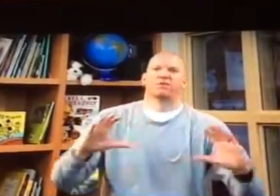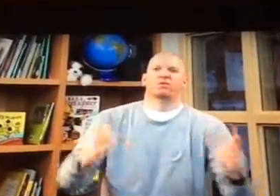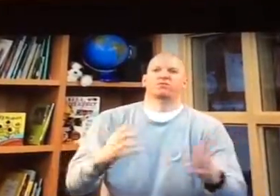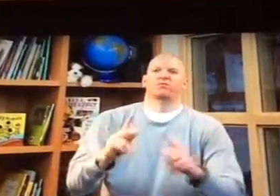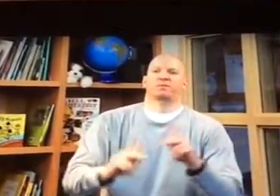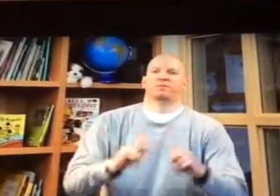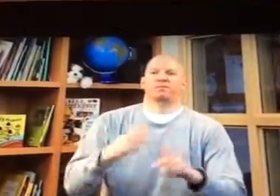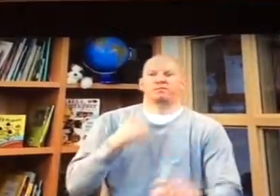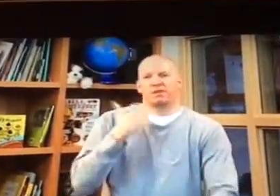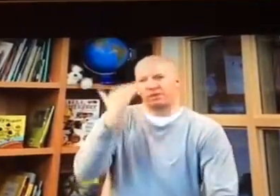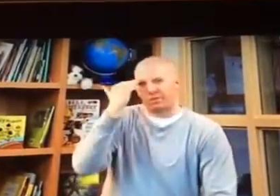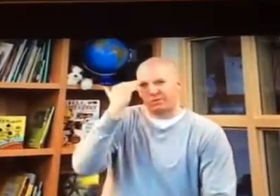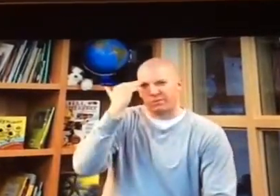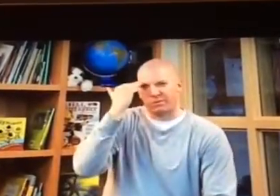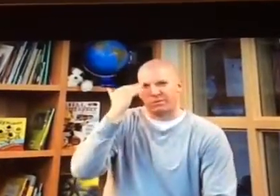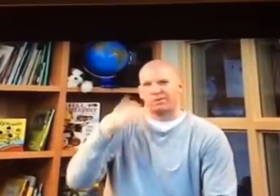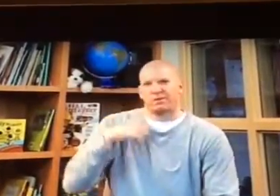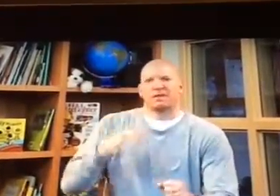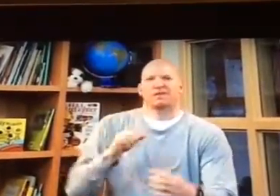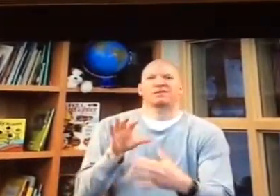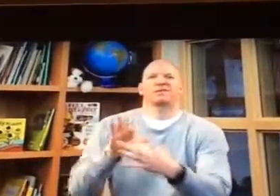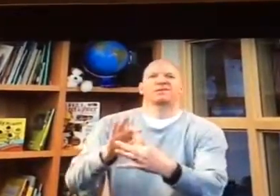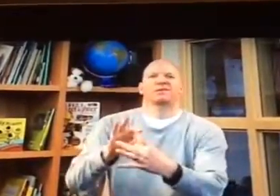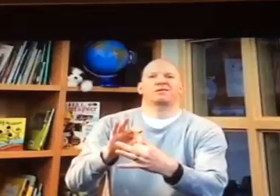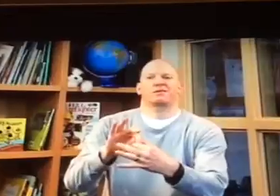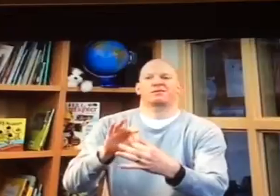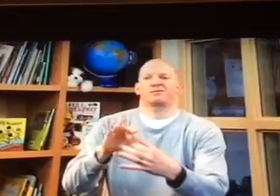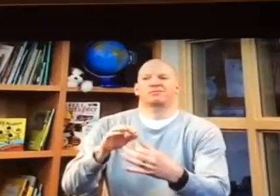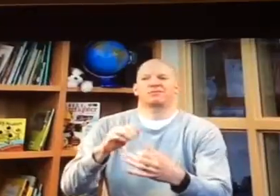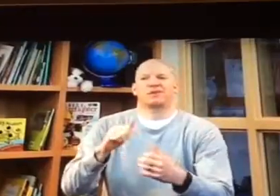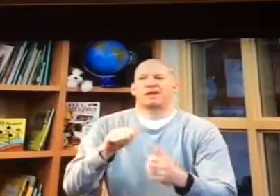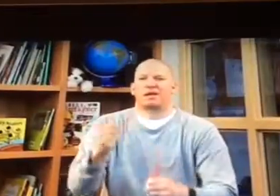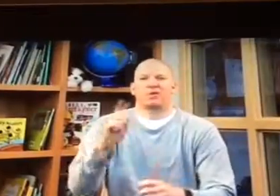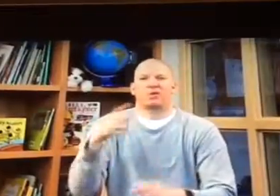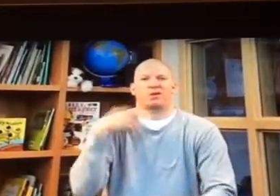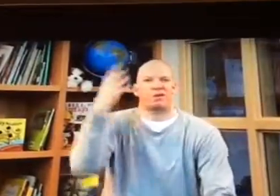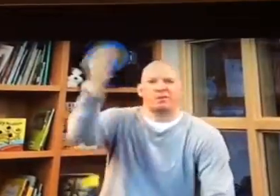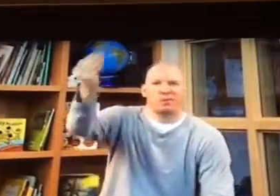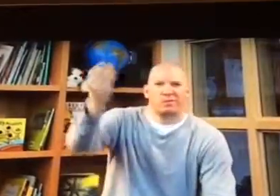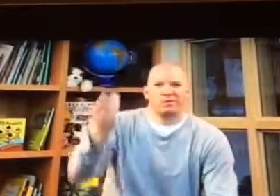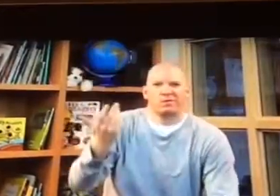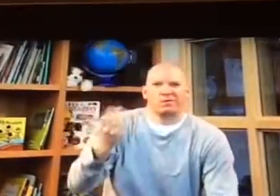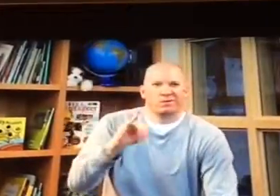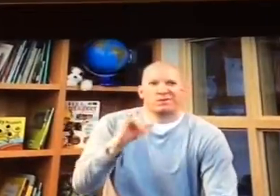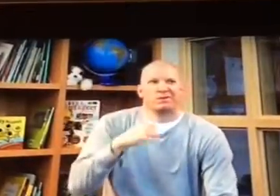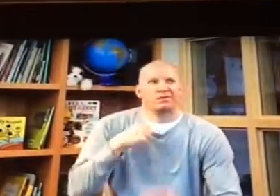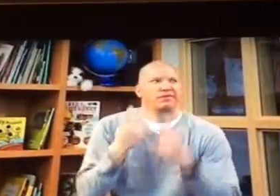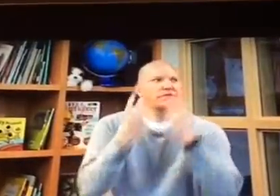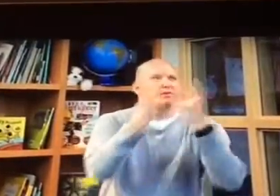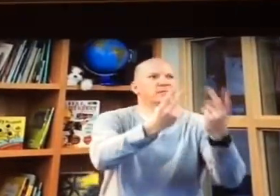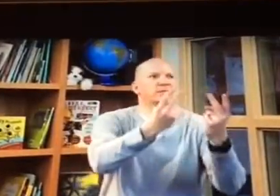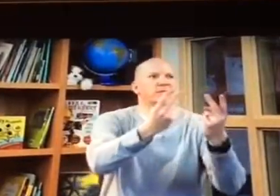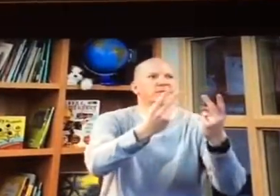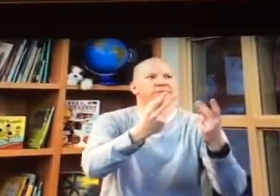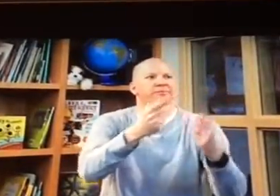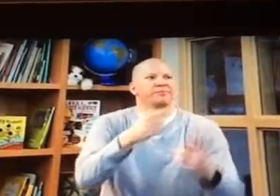But being big deaf, that culture, that group, there's definitely that connection that anywhere you go, let's say you